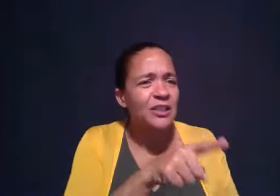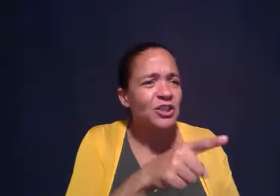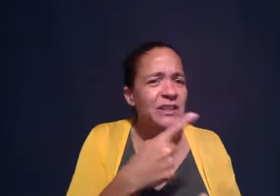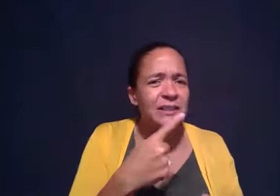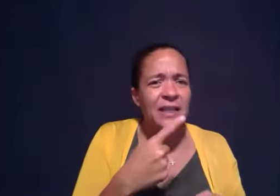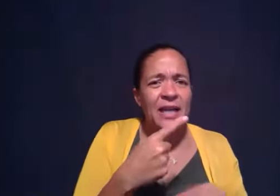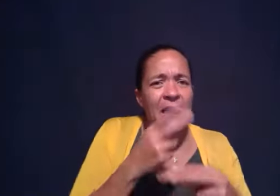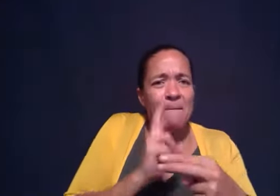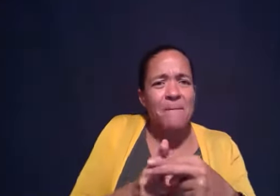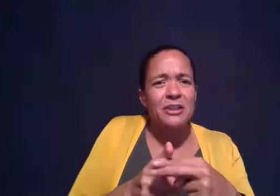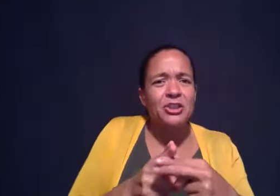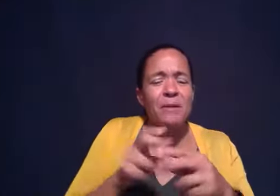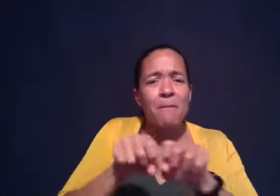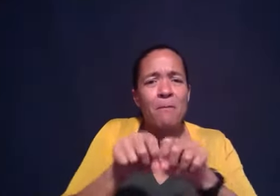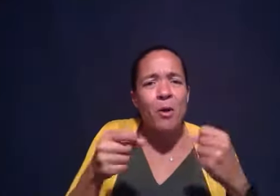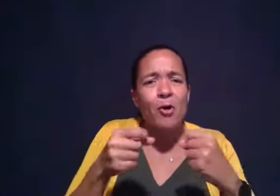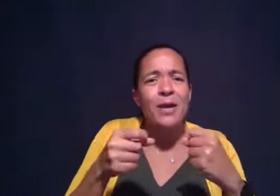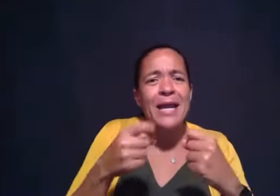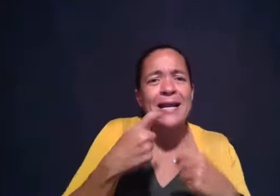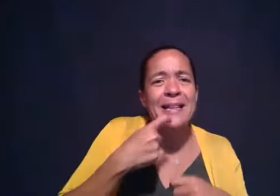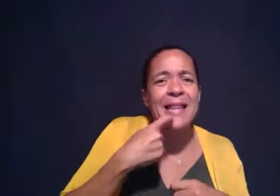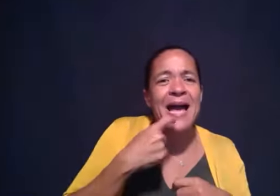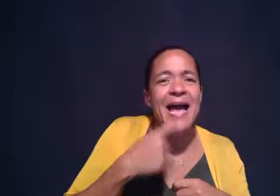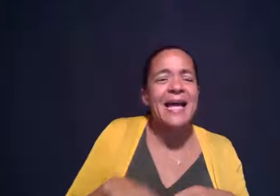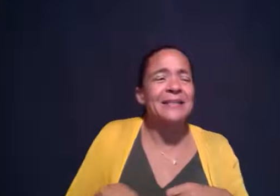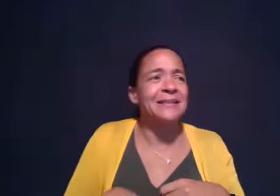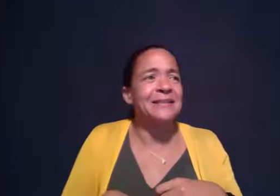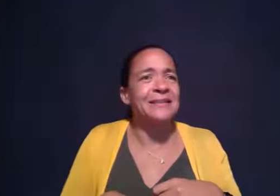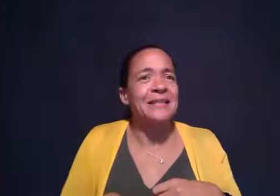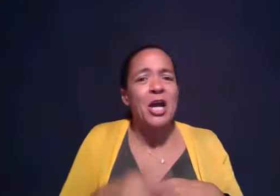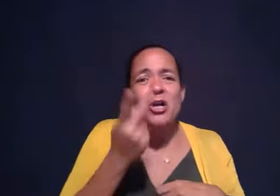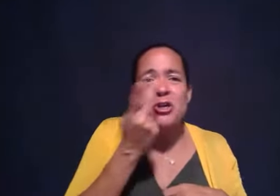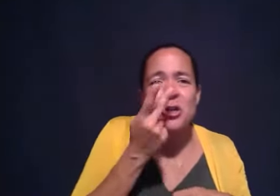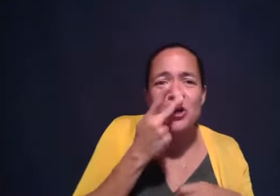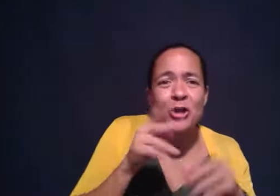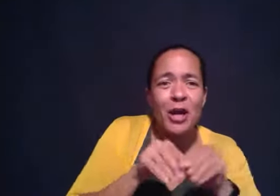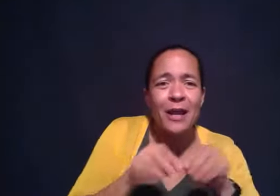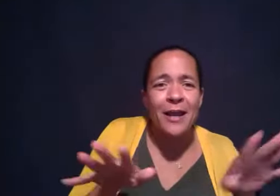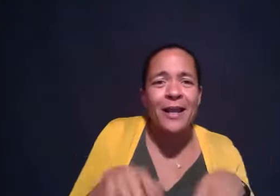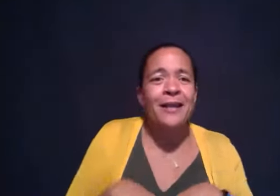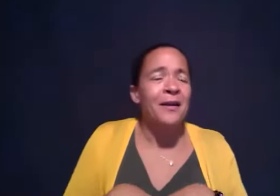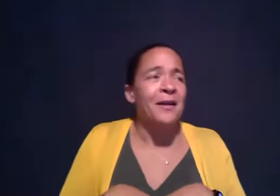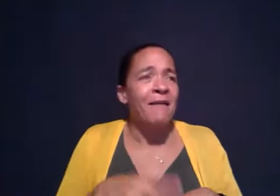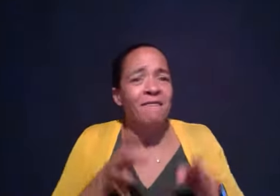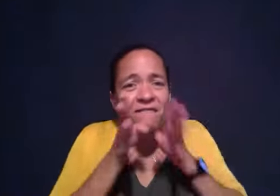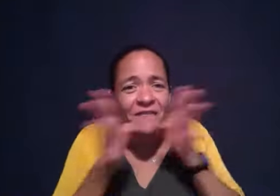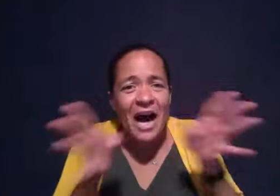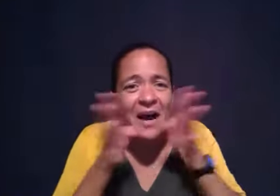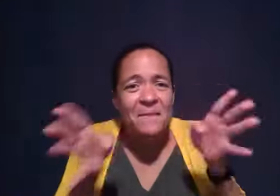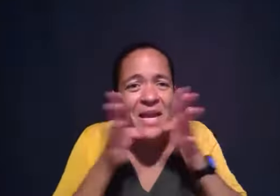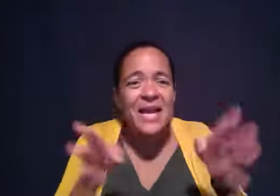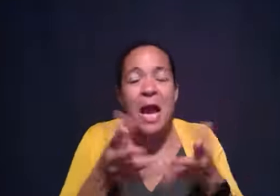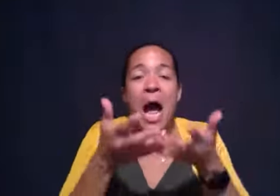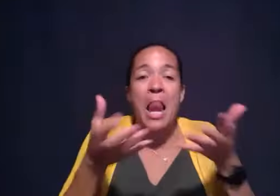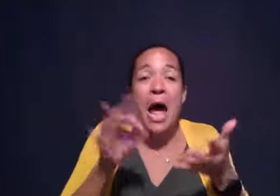and blood and urine and vomit, just a lot of DNA. And I'm not saying that those things didn't happen. I'm just